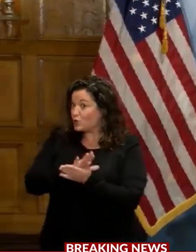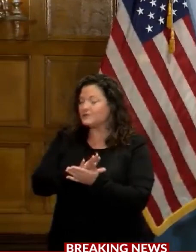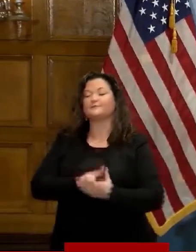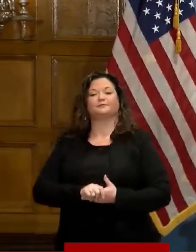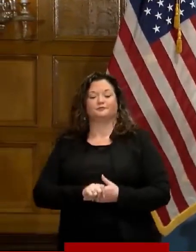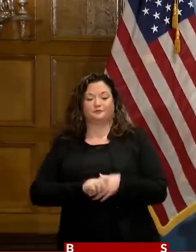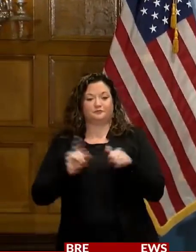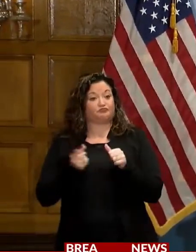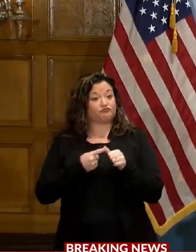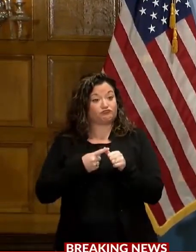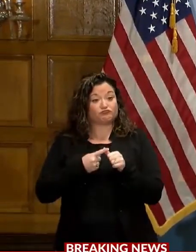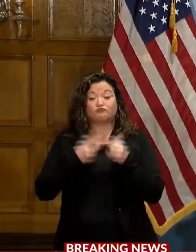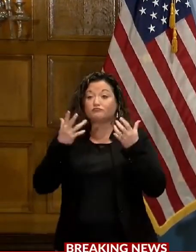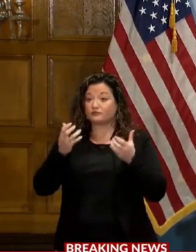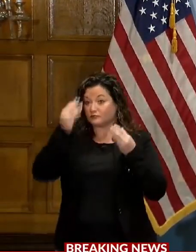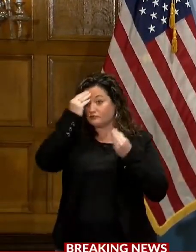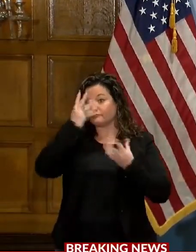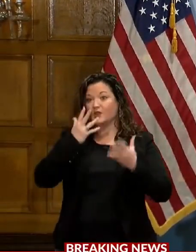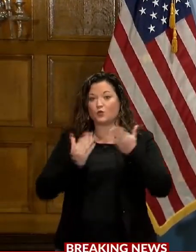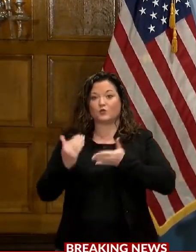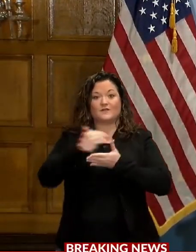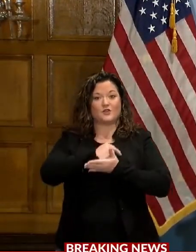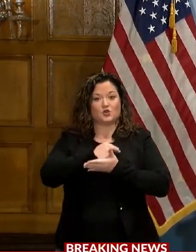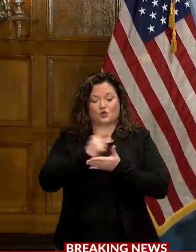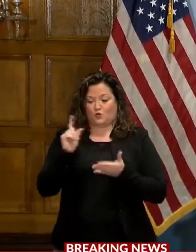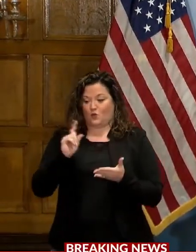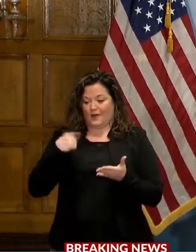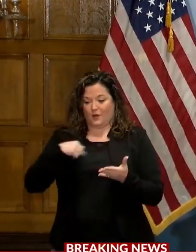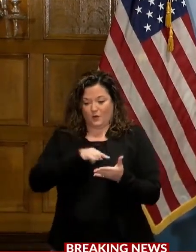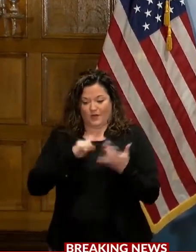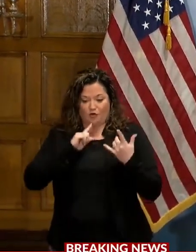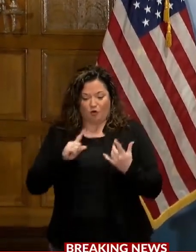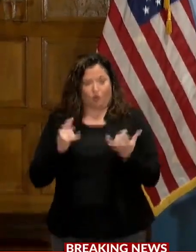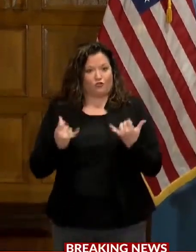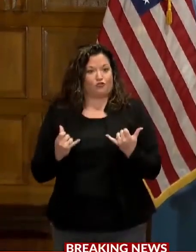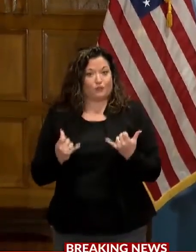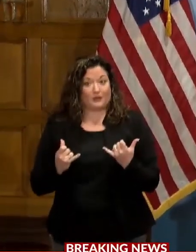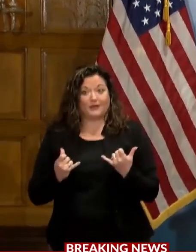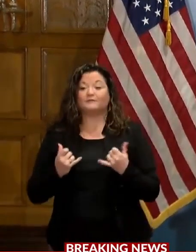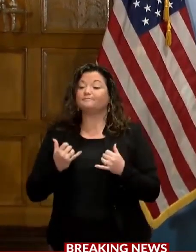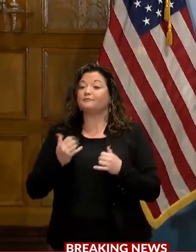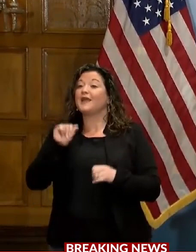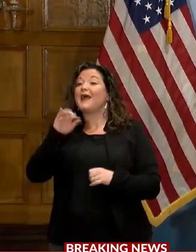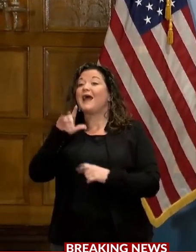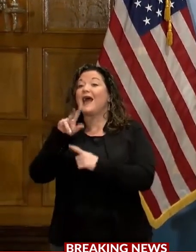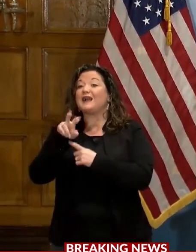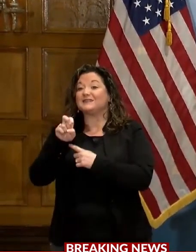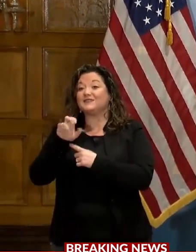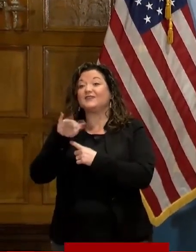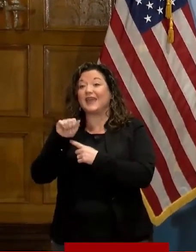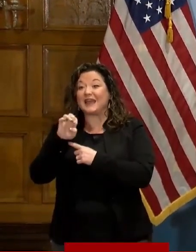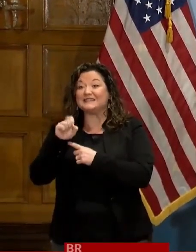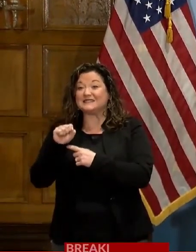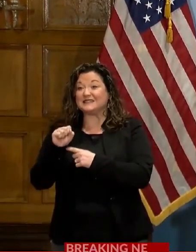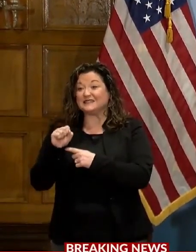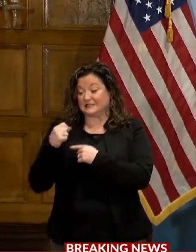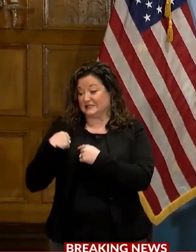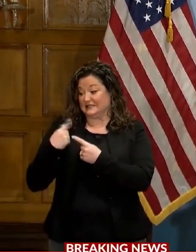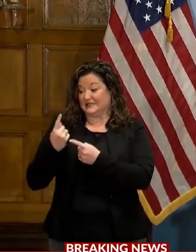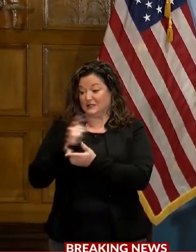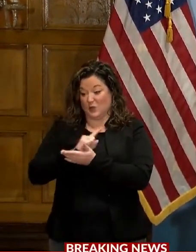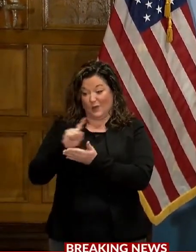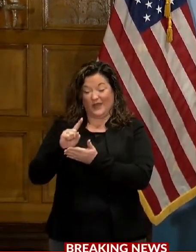let's just review where we are. Right now, active cases have doubled since the last